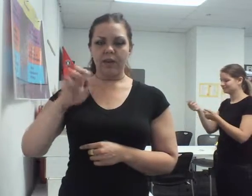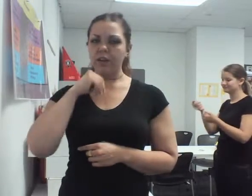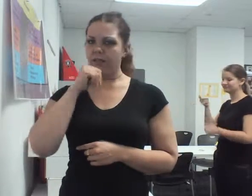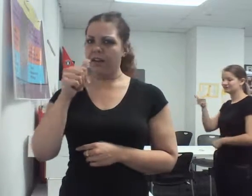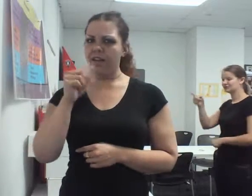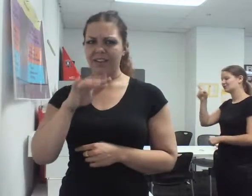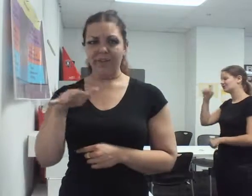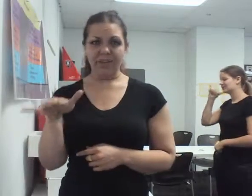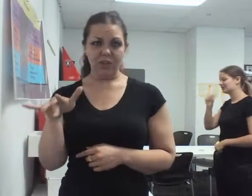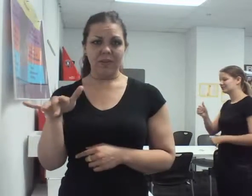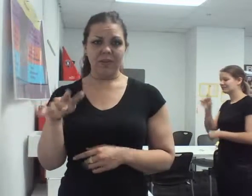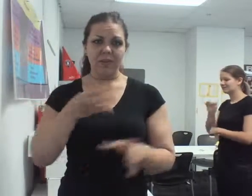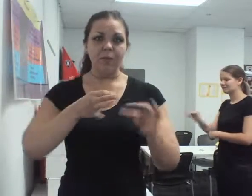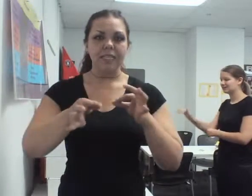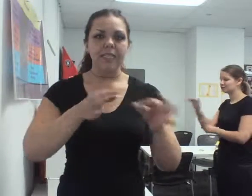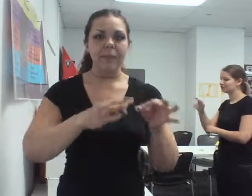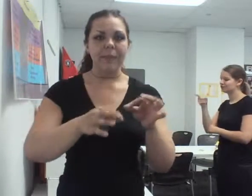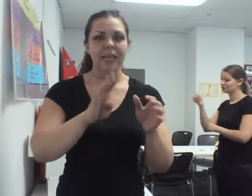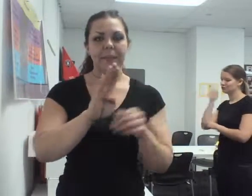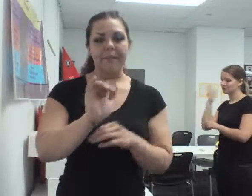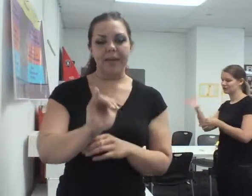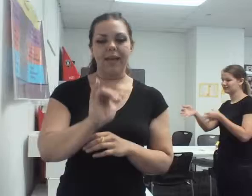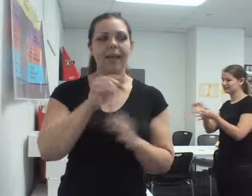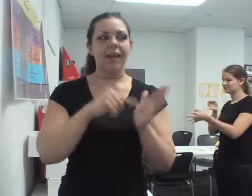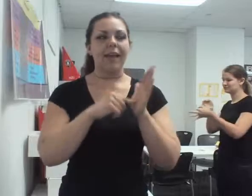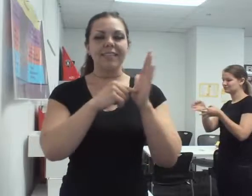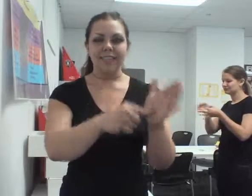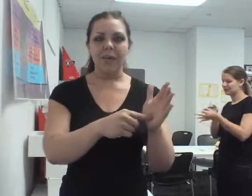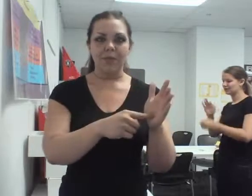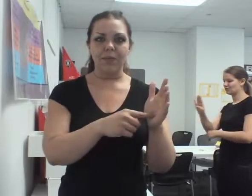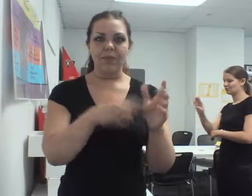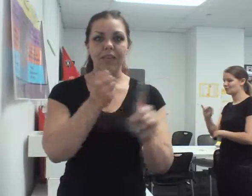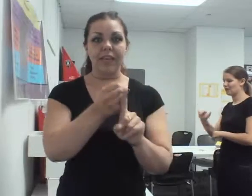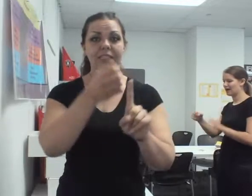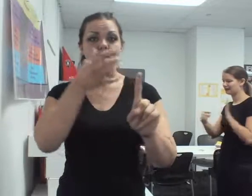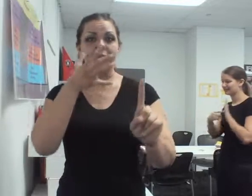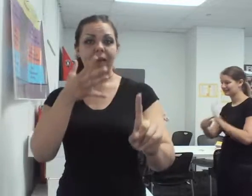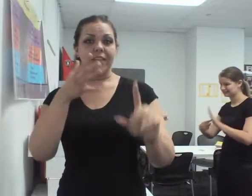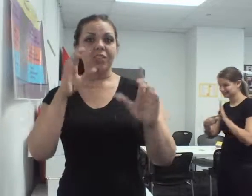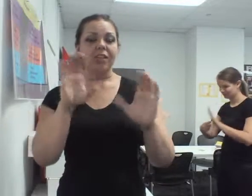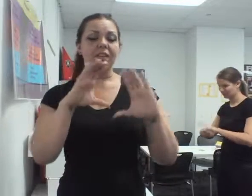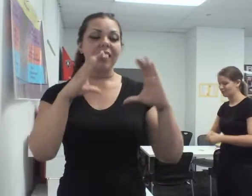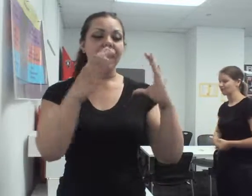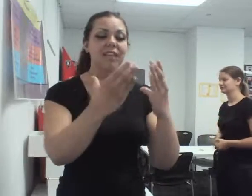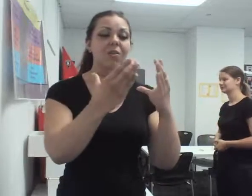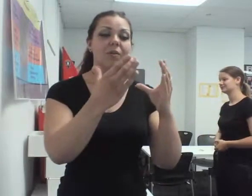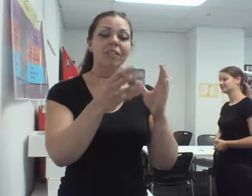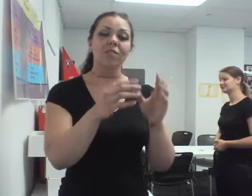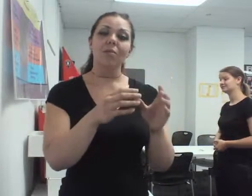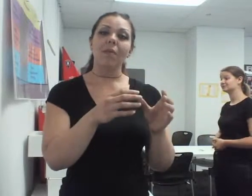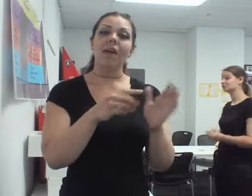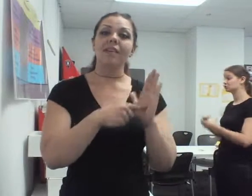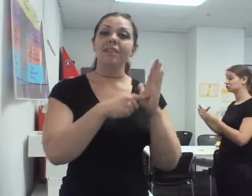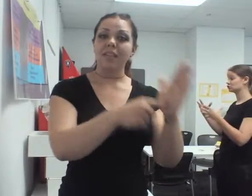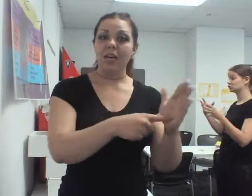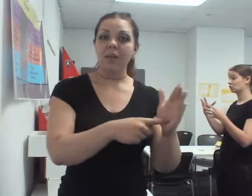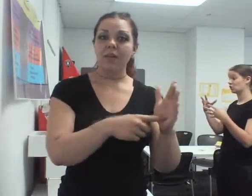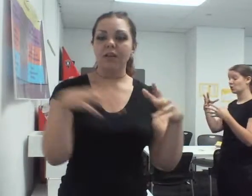by example. So see, expansion of categories by example, compression of examples into category